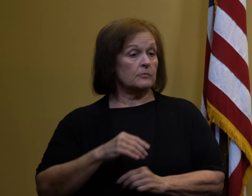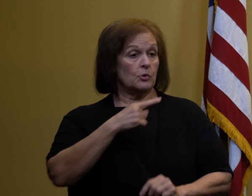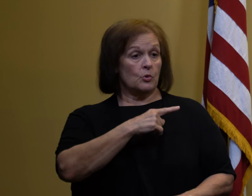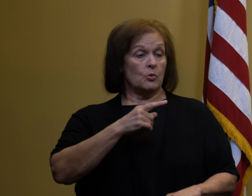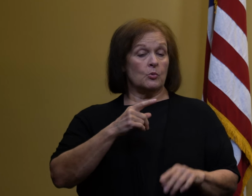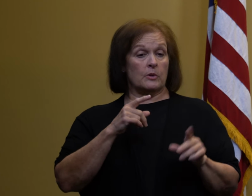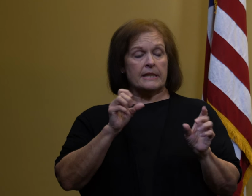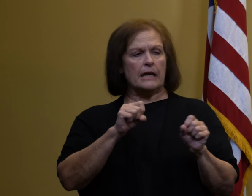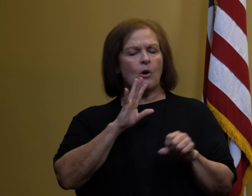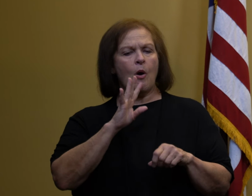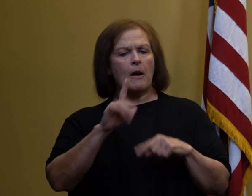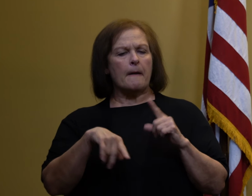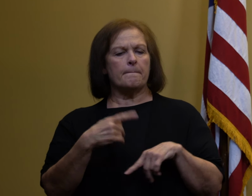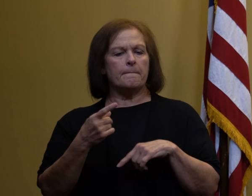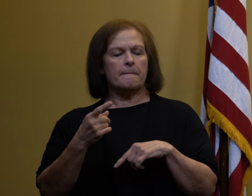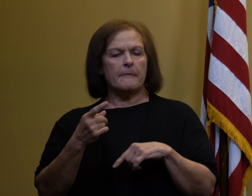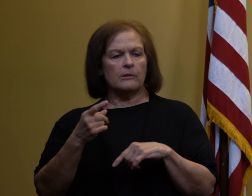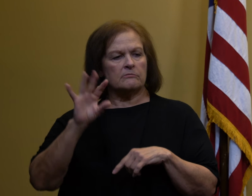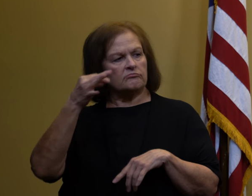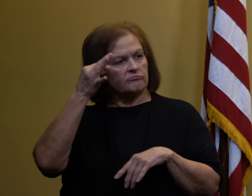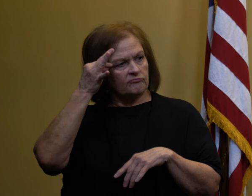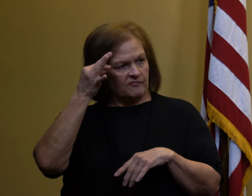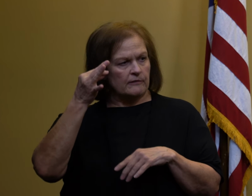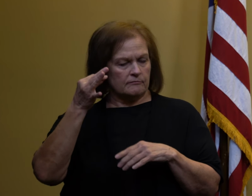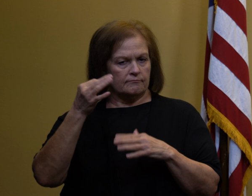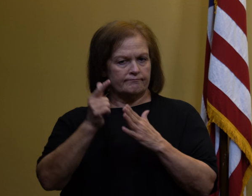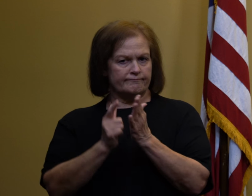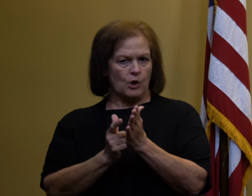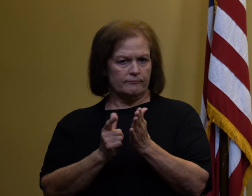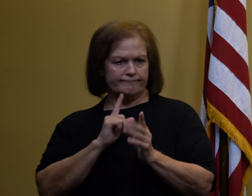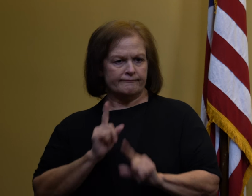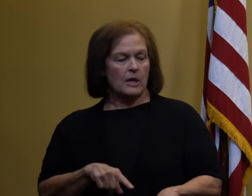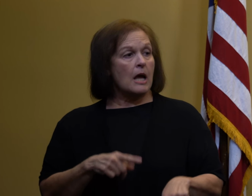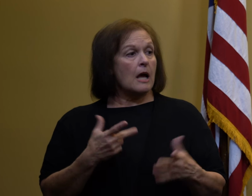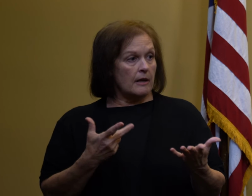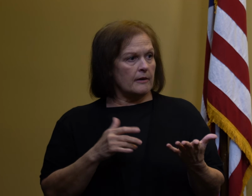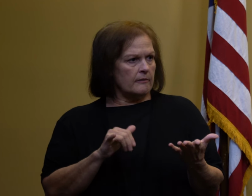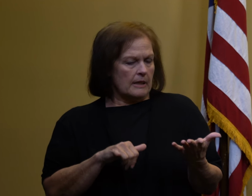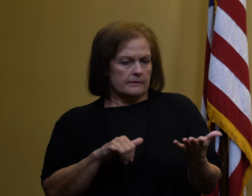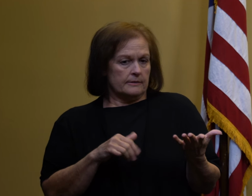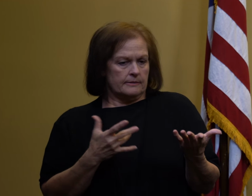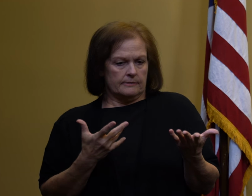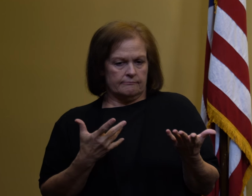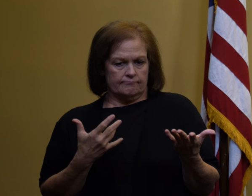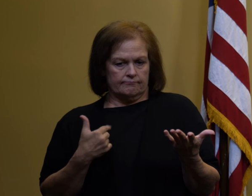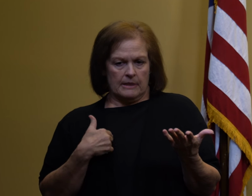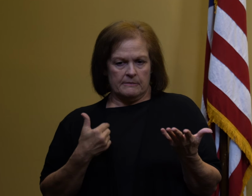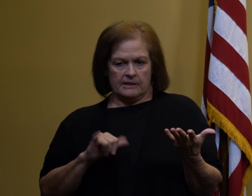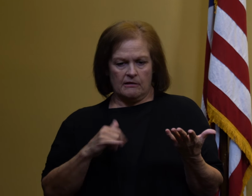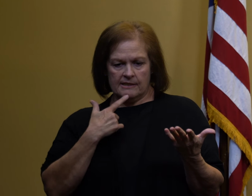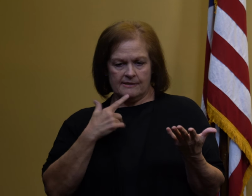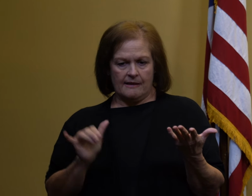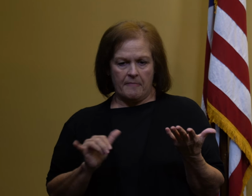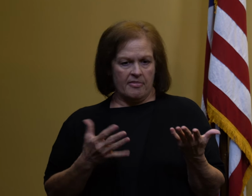relates to the consent decree, because this is a consent decree issue, I am where I've always been. In